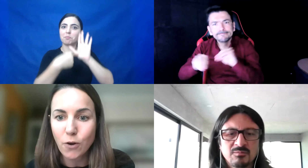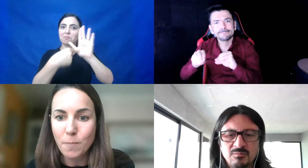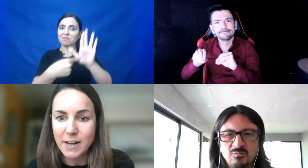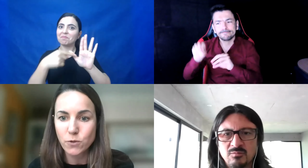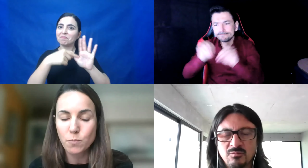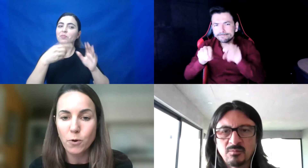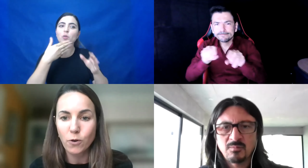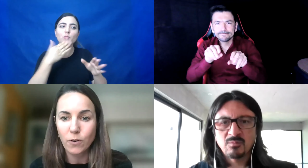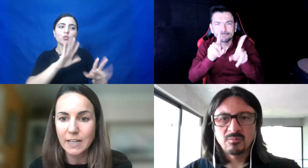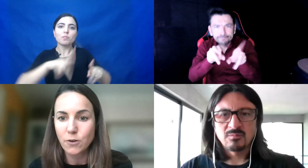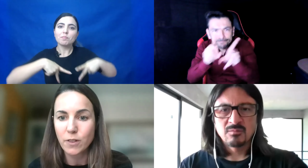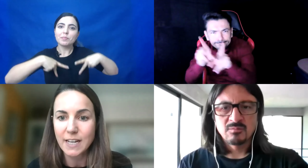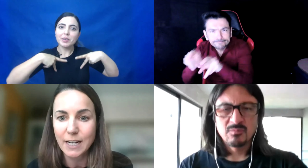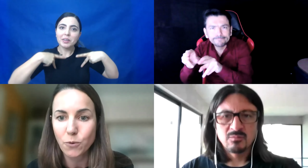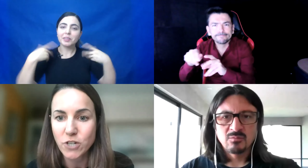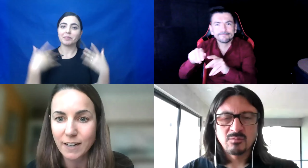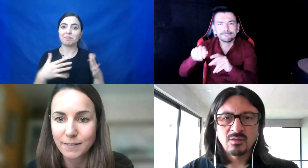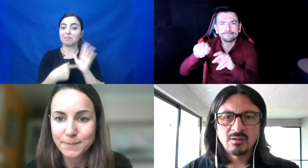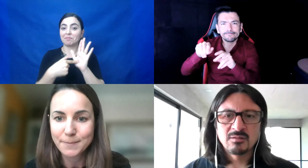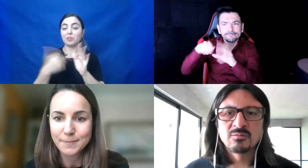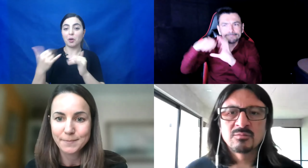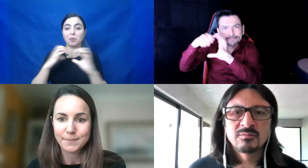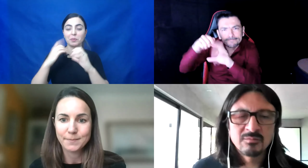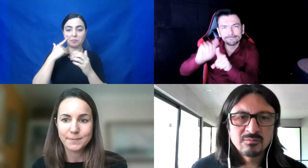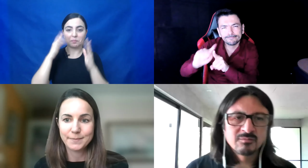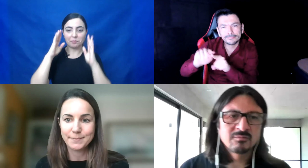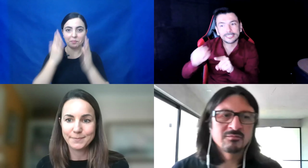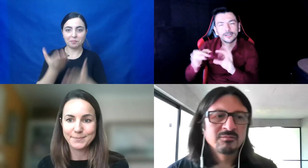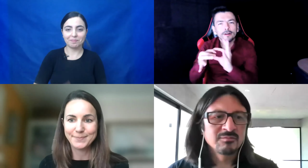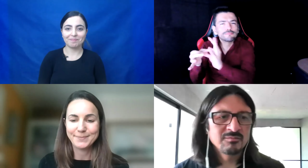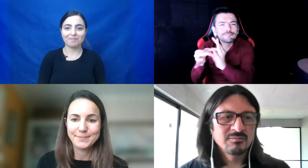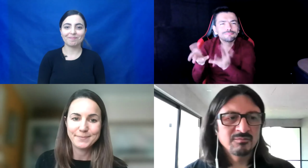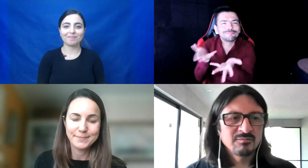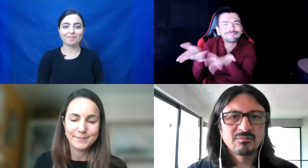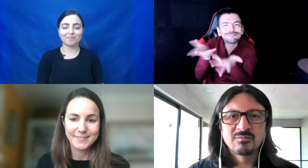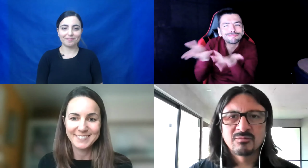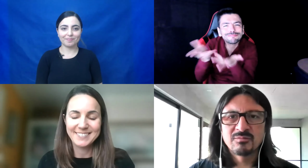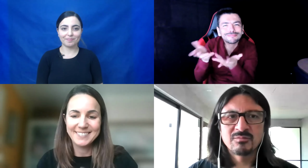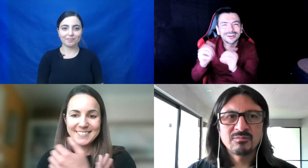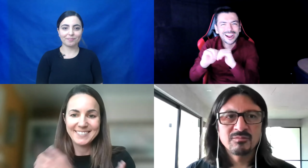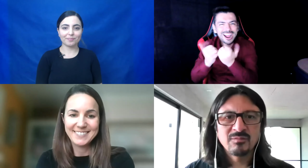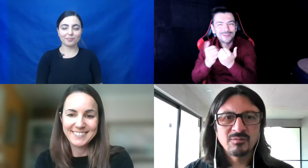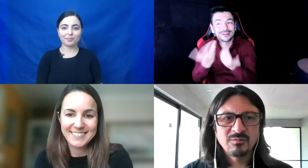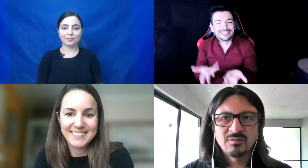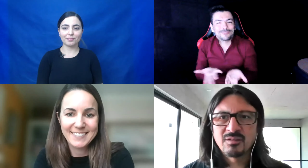wonderful documentary, so that they can have a discussion and we can listen.